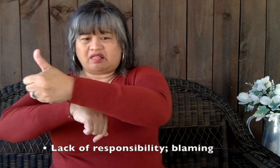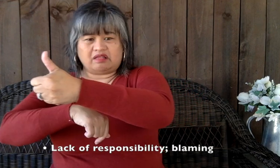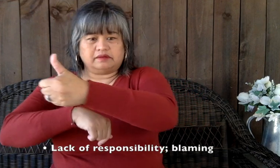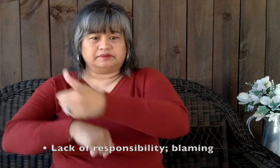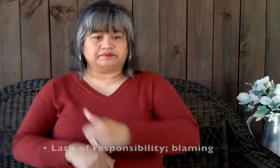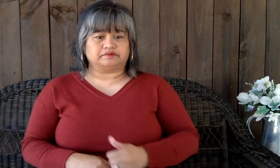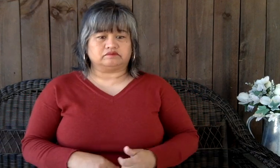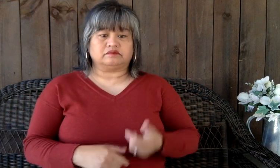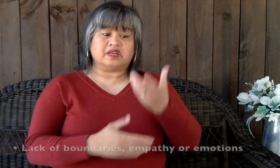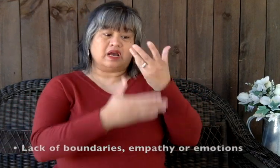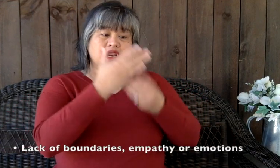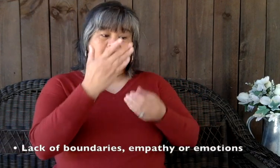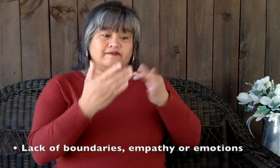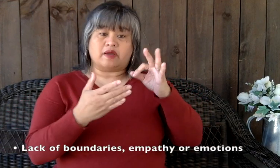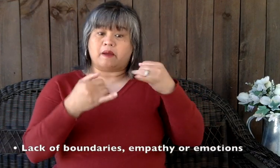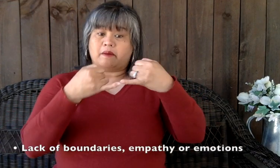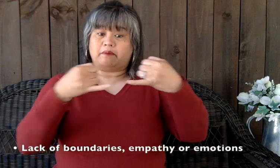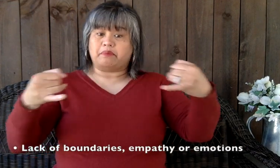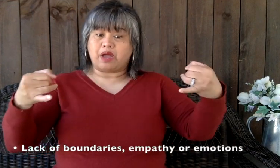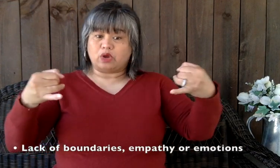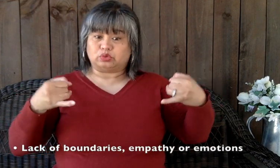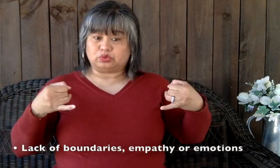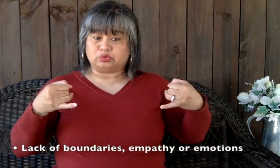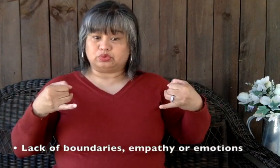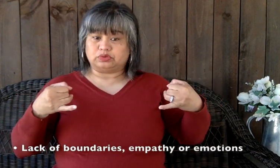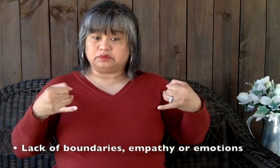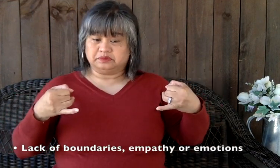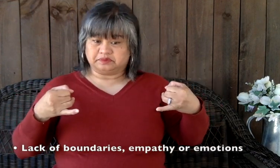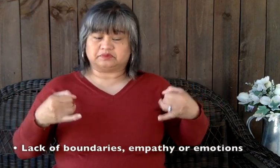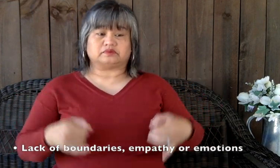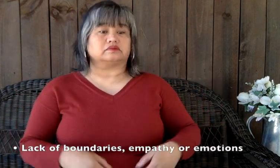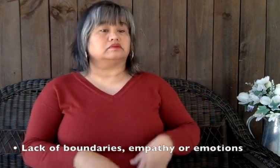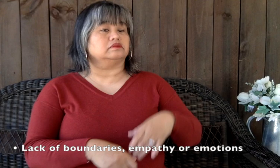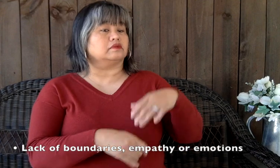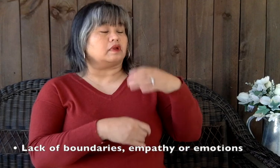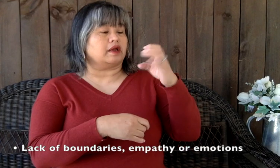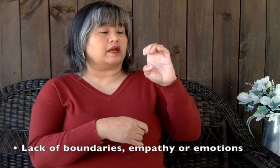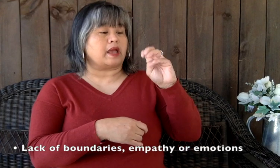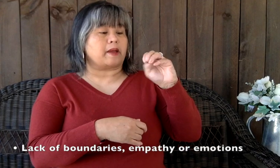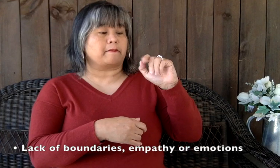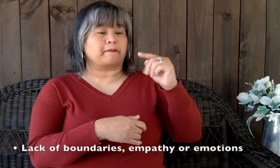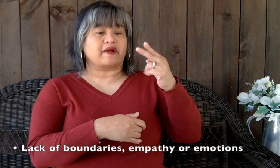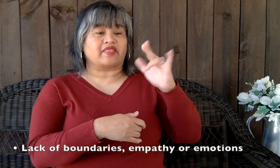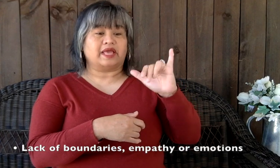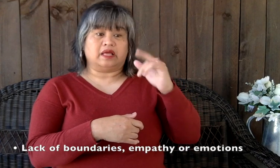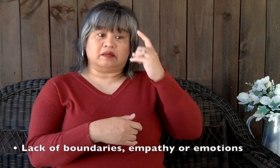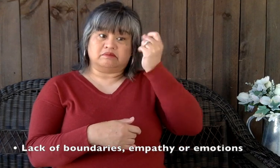blaming others, lack of boundaries, empathy, or emotions.